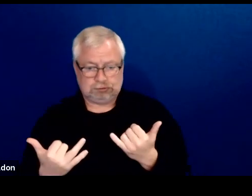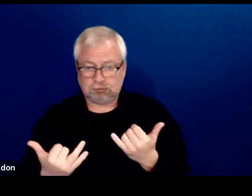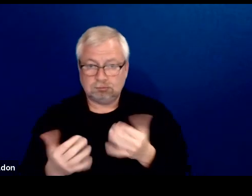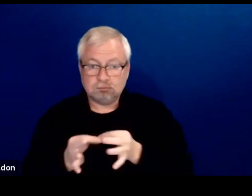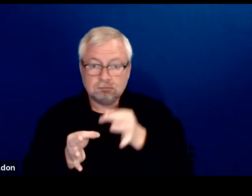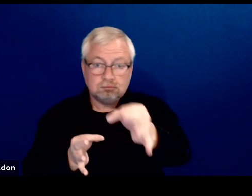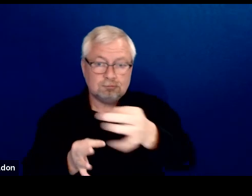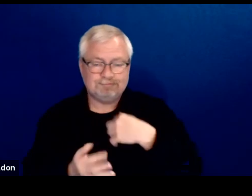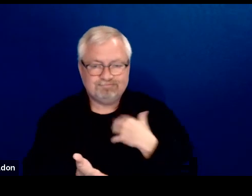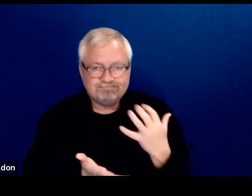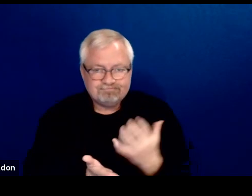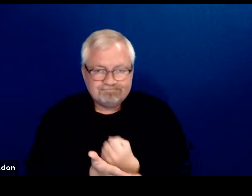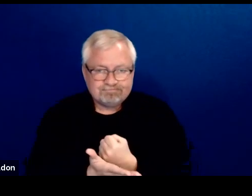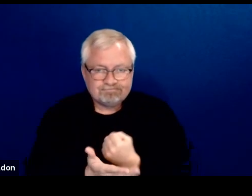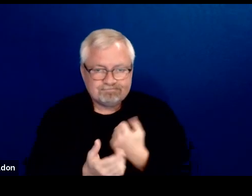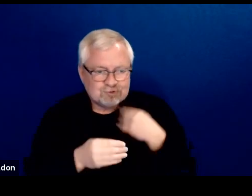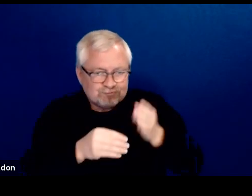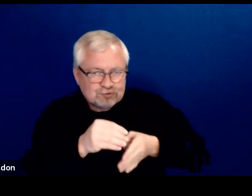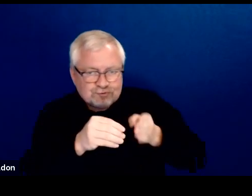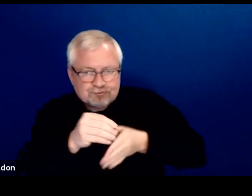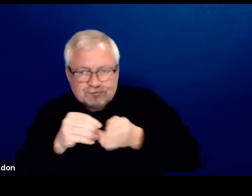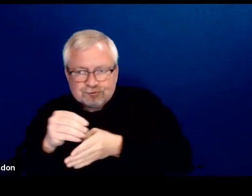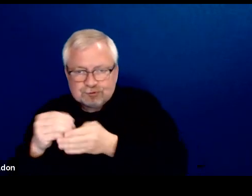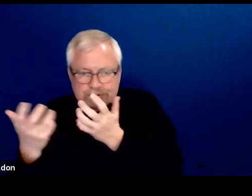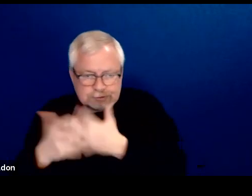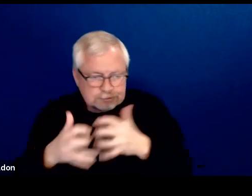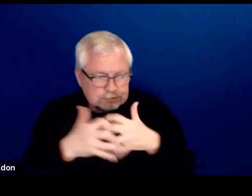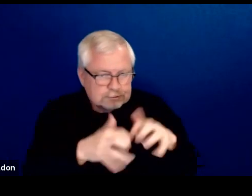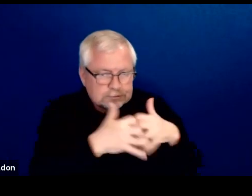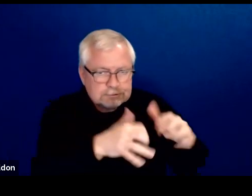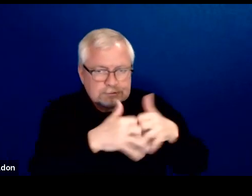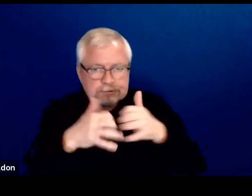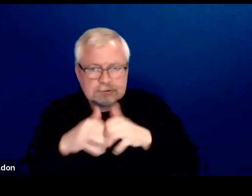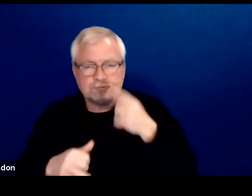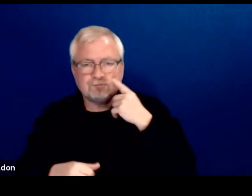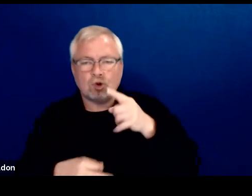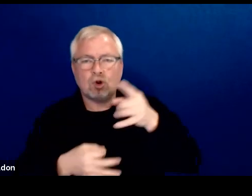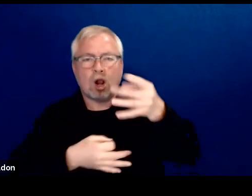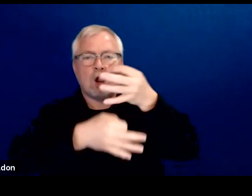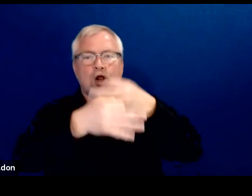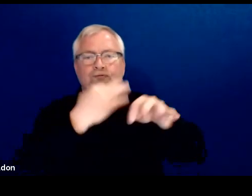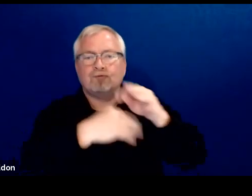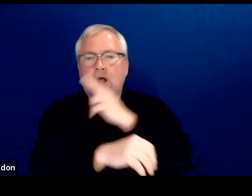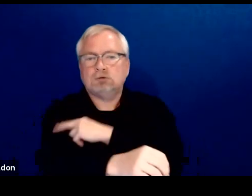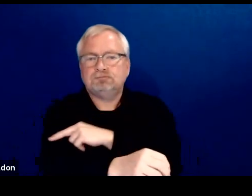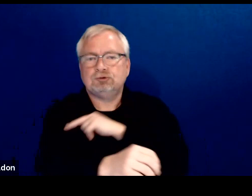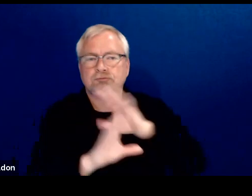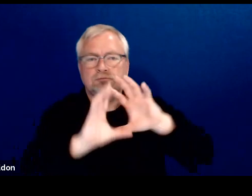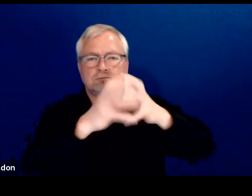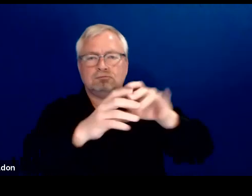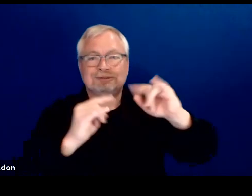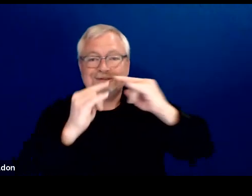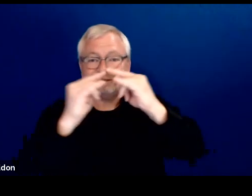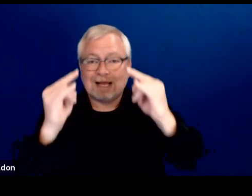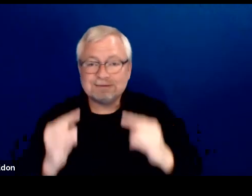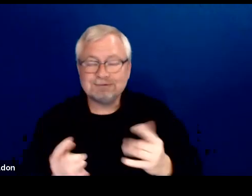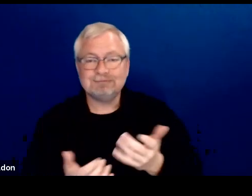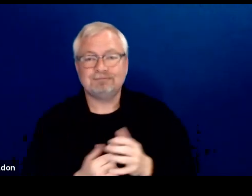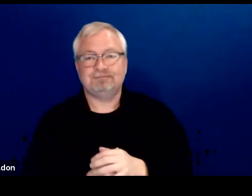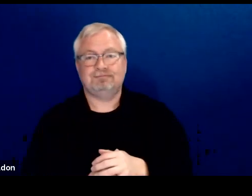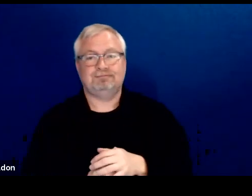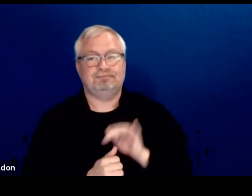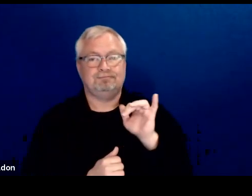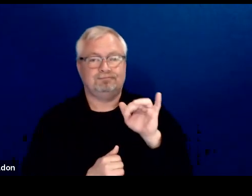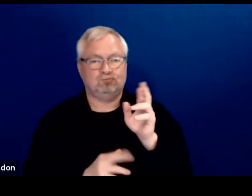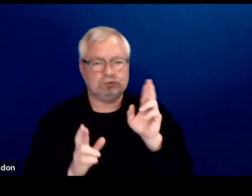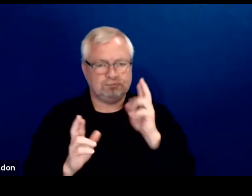to finish up the planning that we've done on these alternate care sites and prepare some of those for use, just in case our